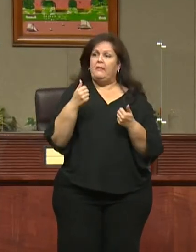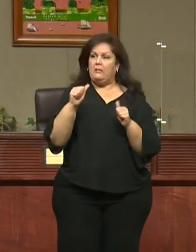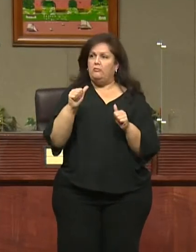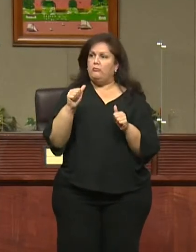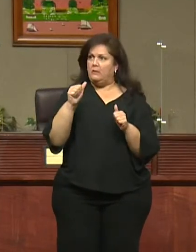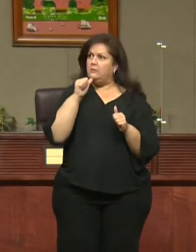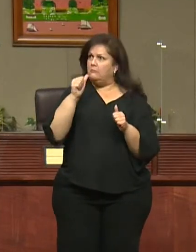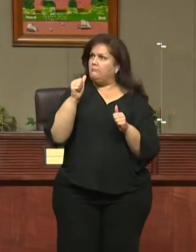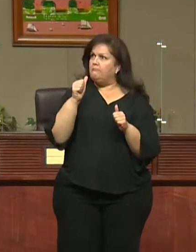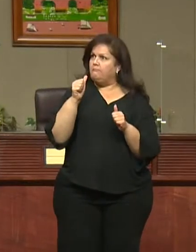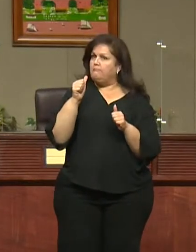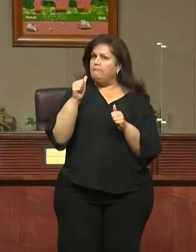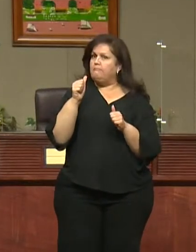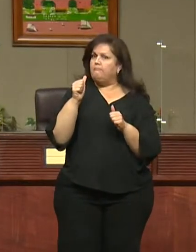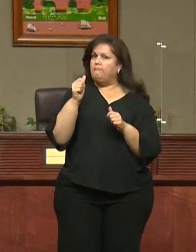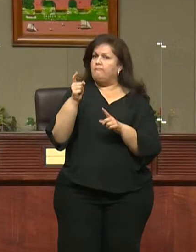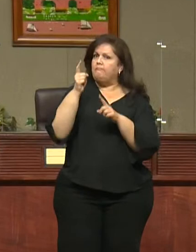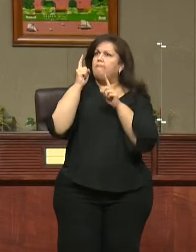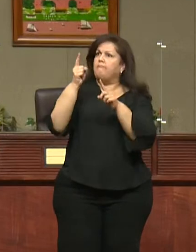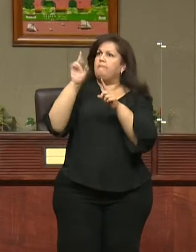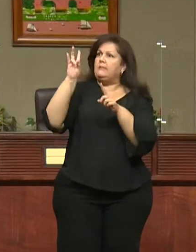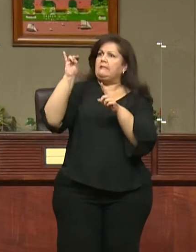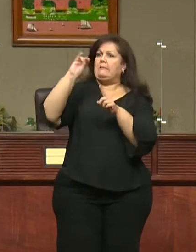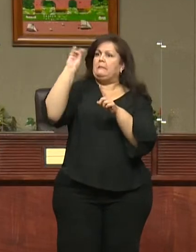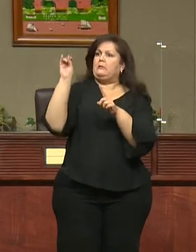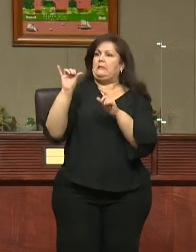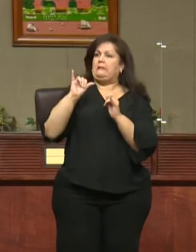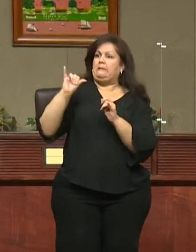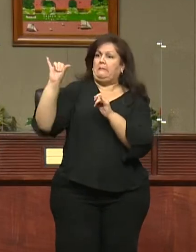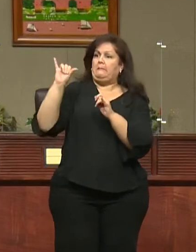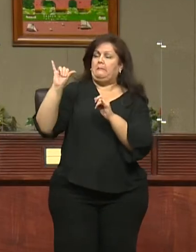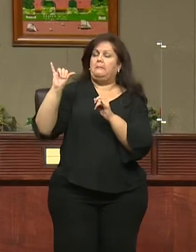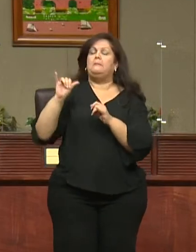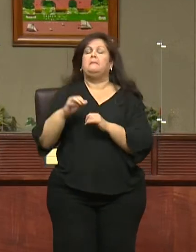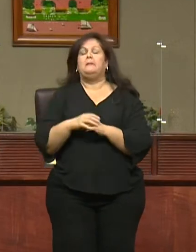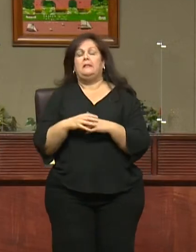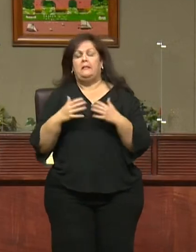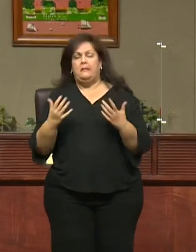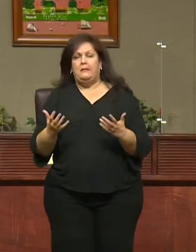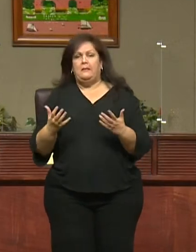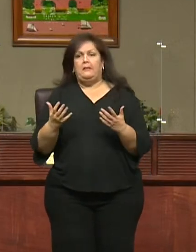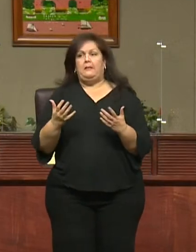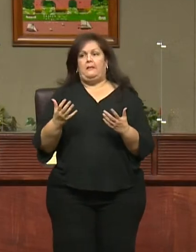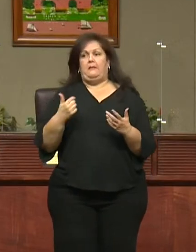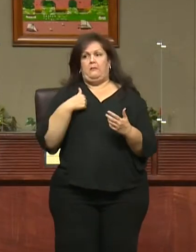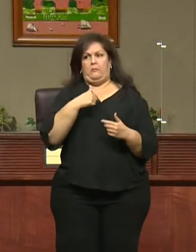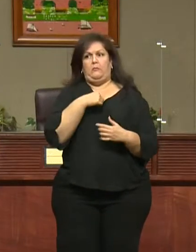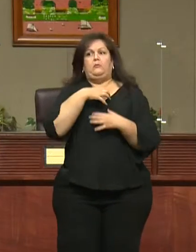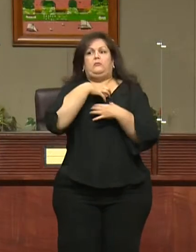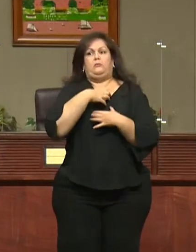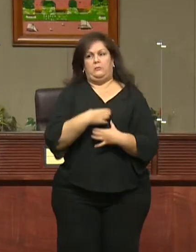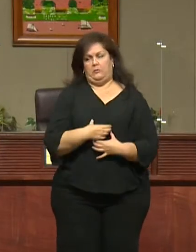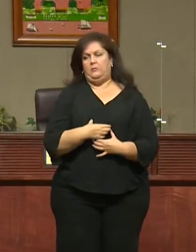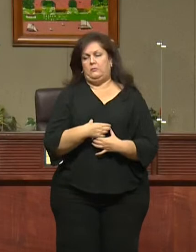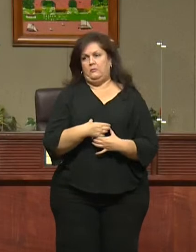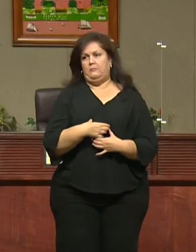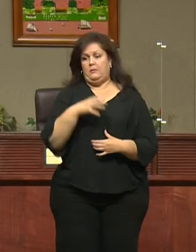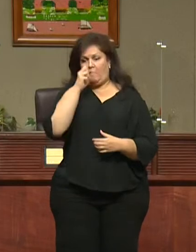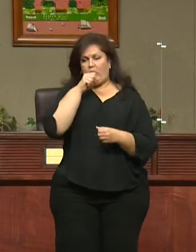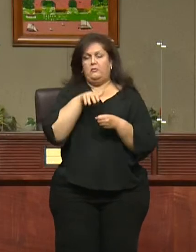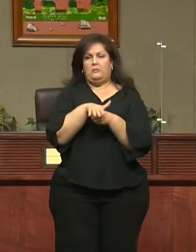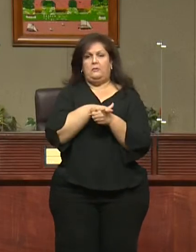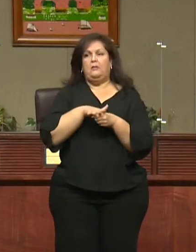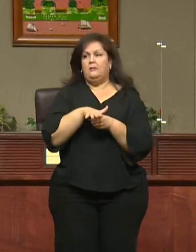that same threshold that the president has laid out. It will be our desire within Orange